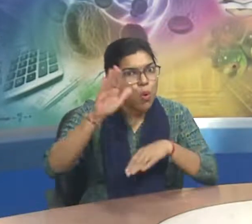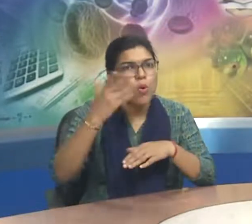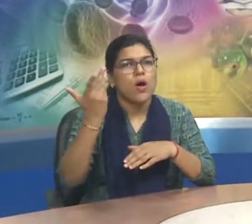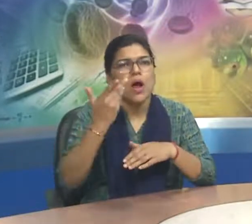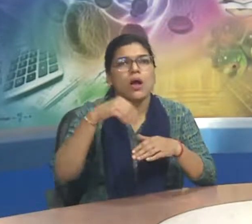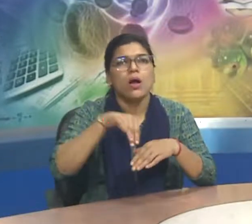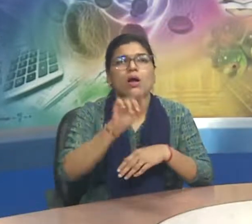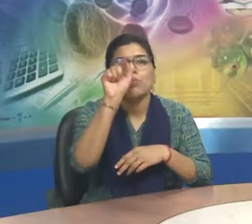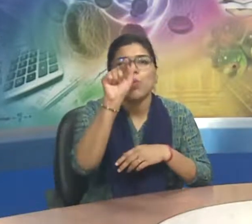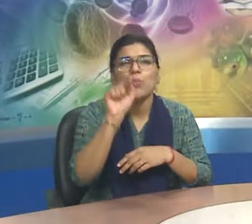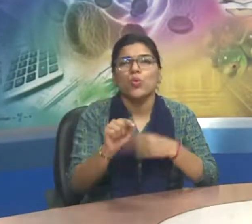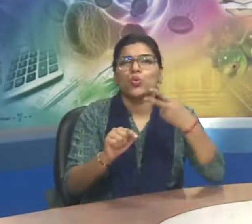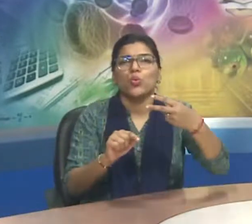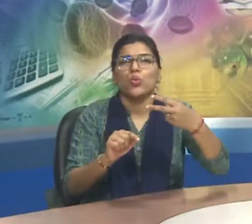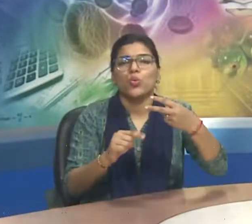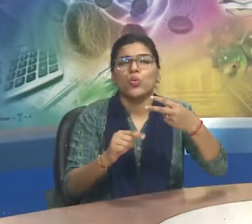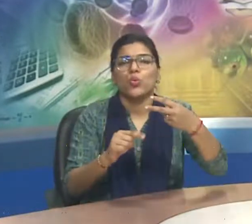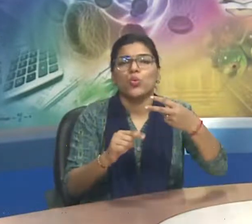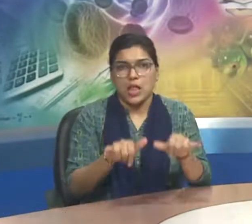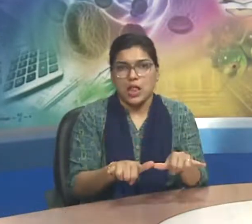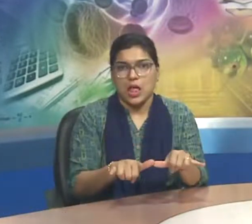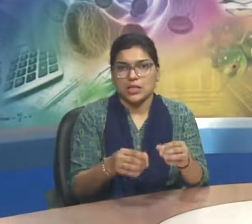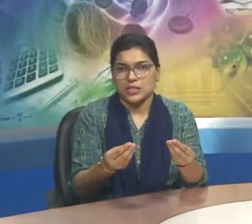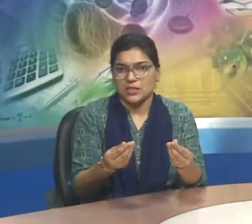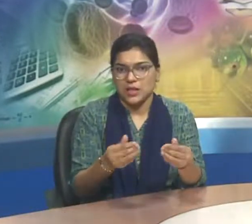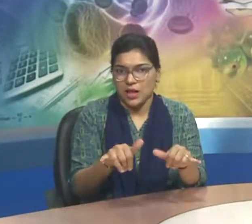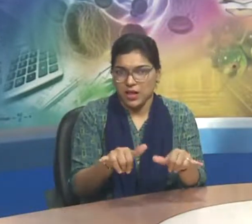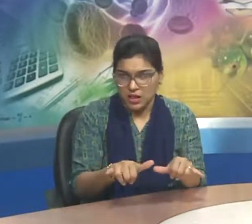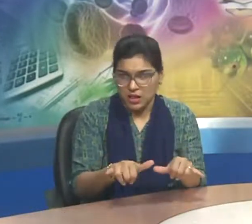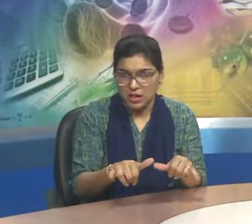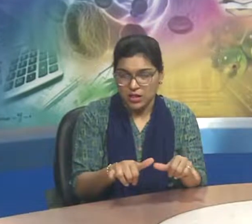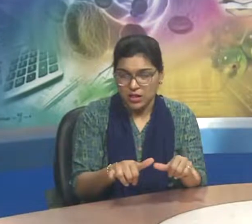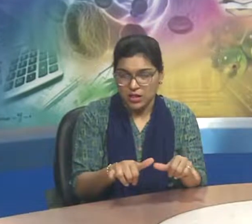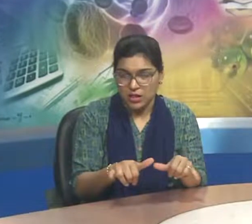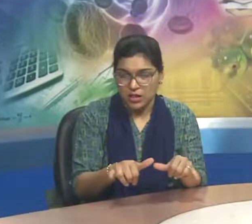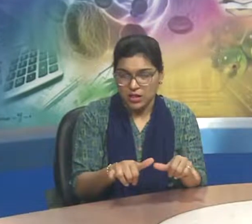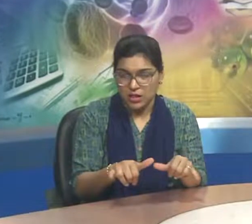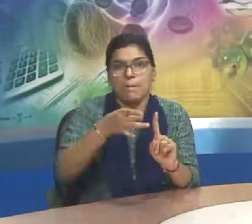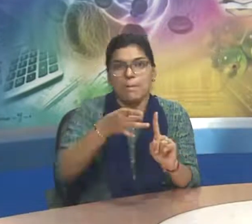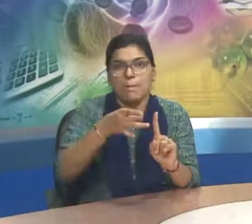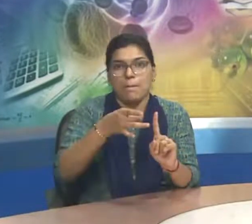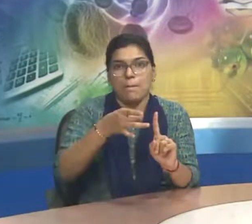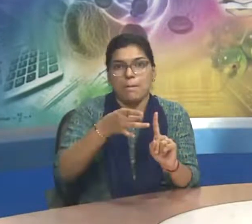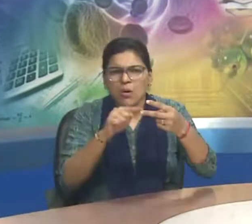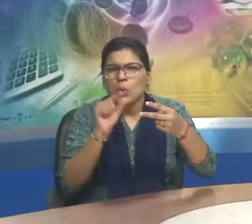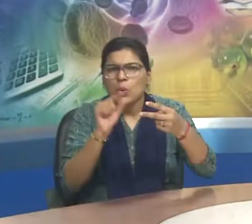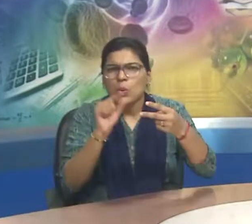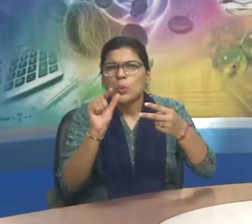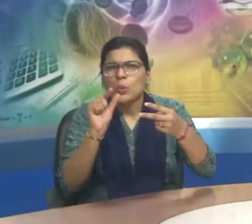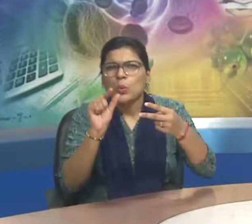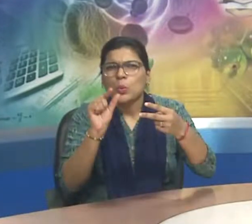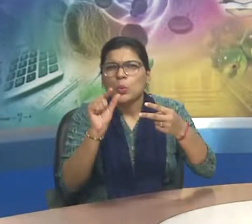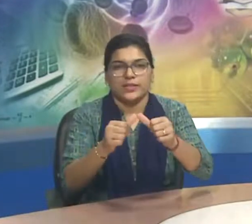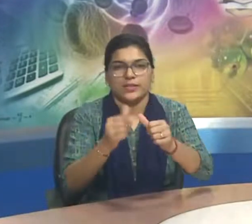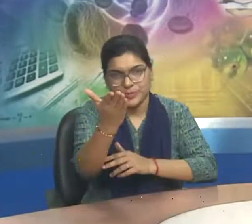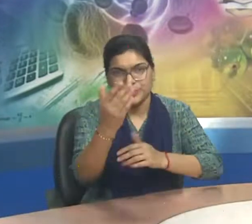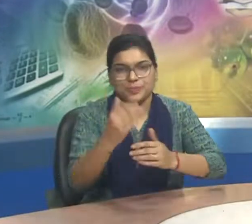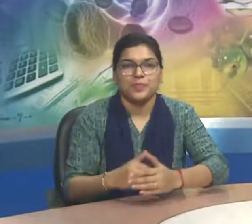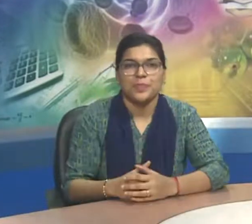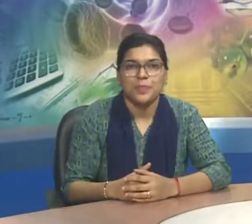You have to state 2 uses, each for the land and the second for the metals which are used